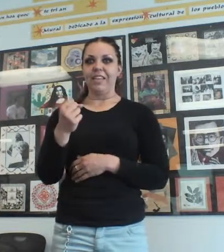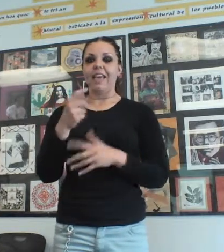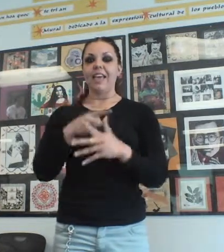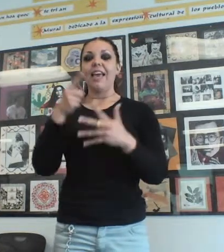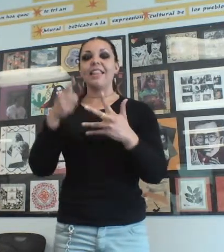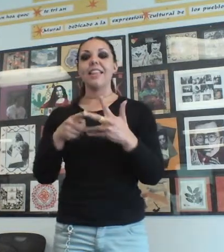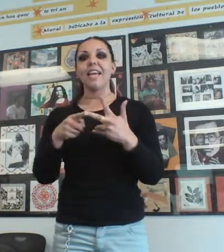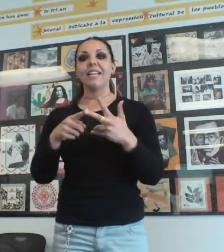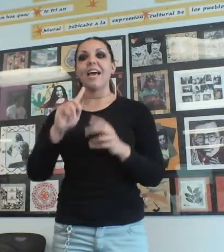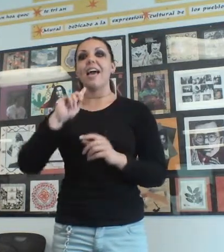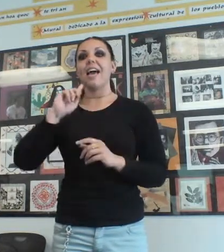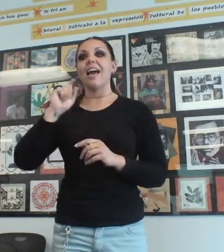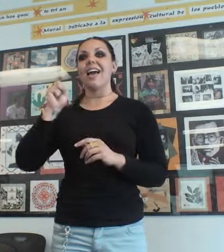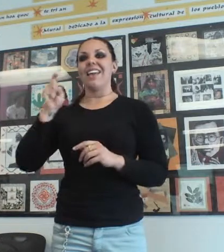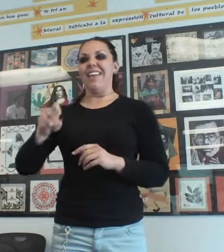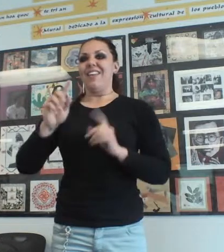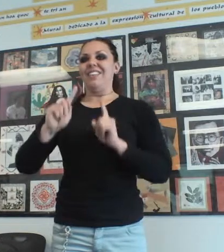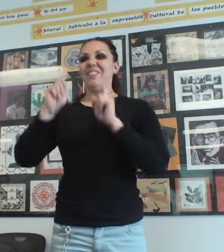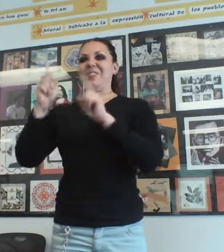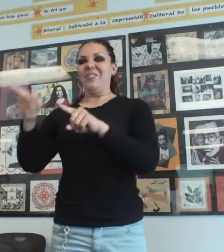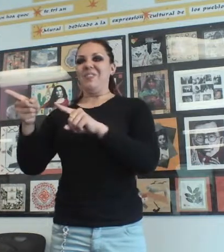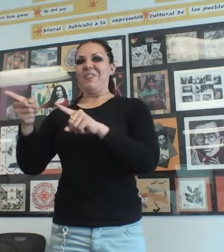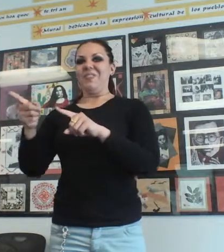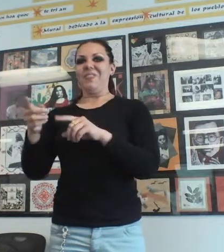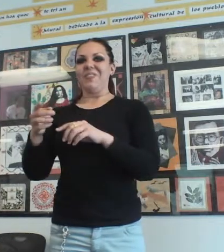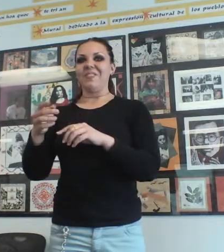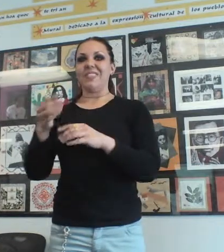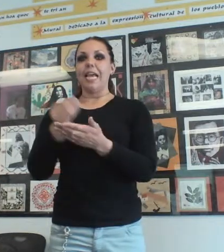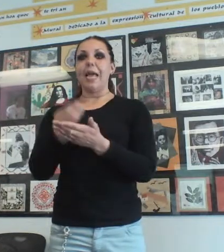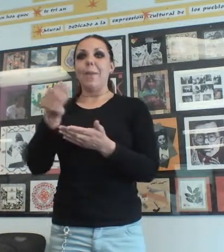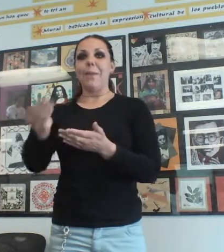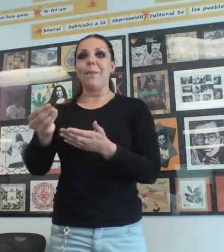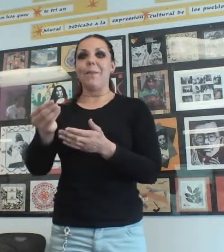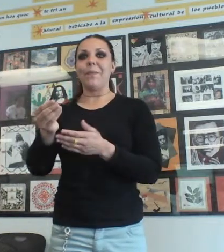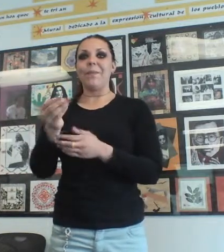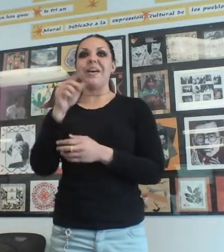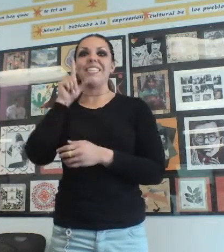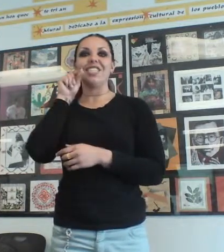me. So I gotta get some chicken breast. I have to remember that. How these 6 or 7 breasts.